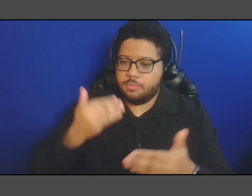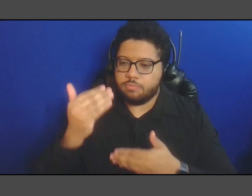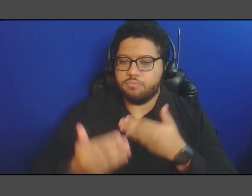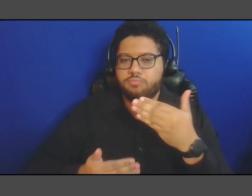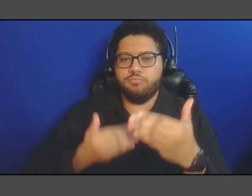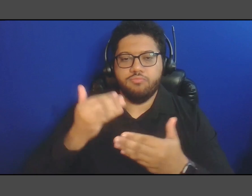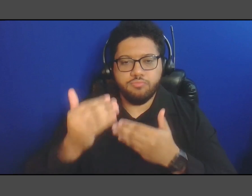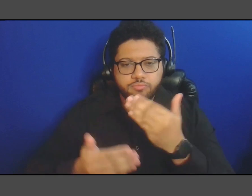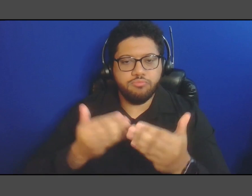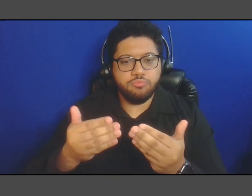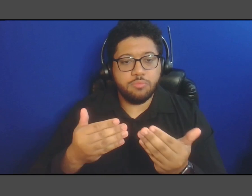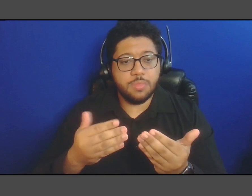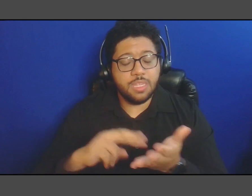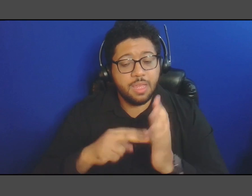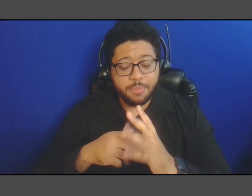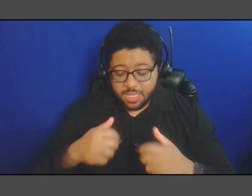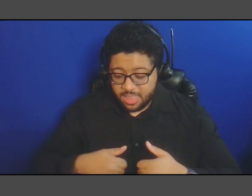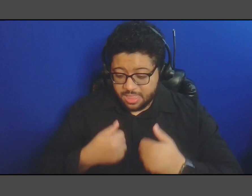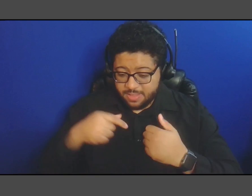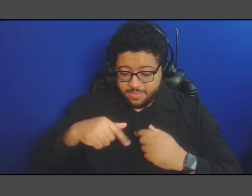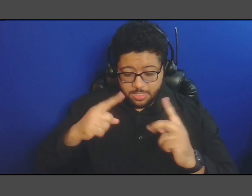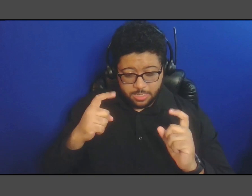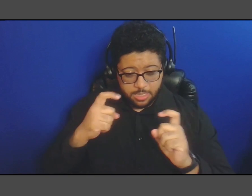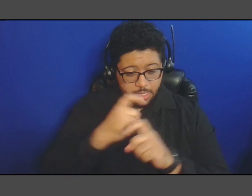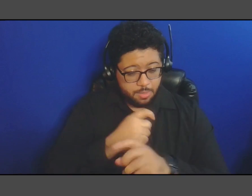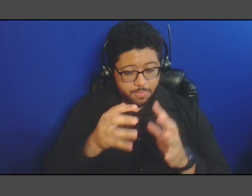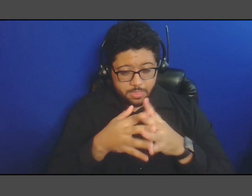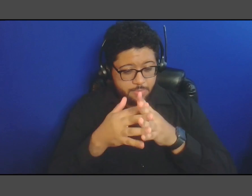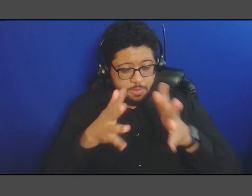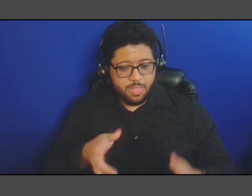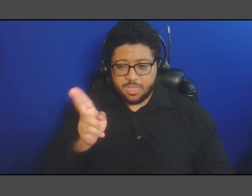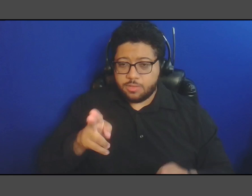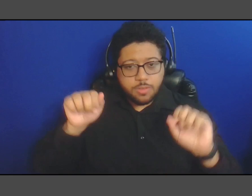complex American history.